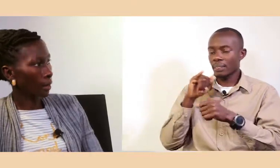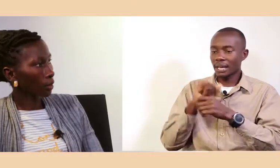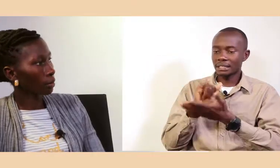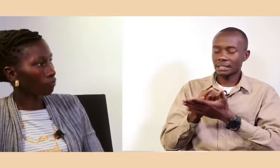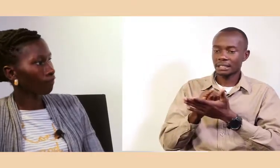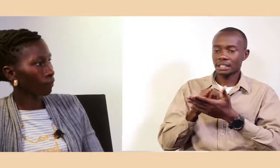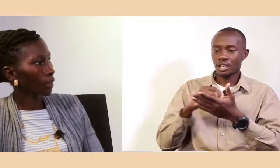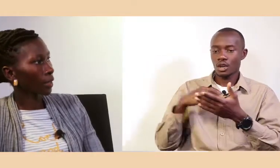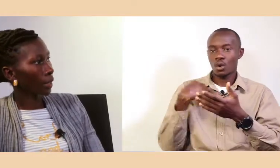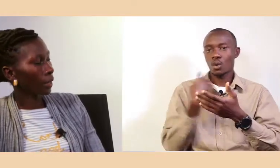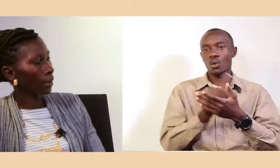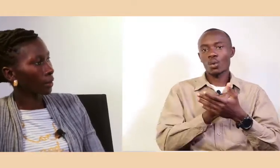things that